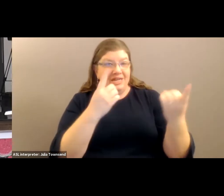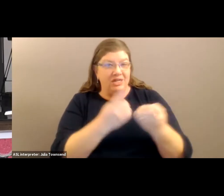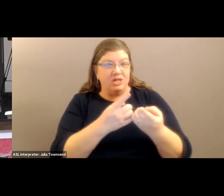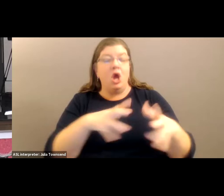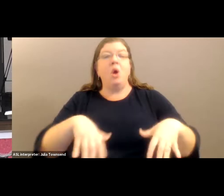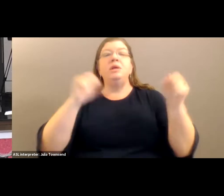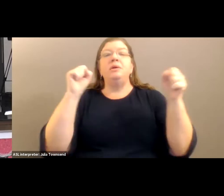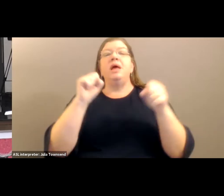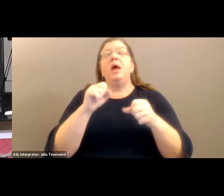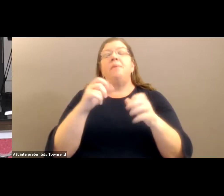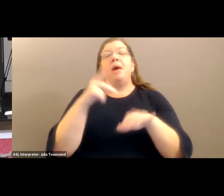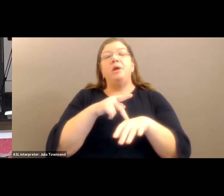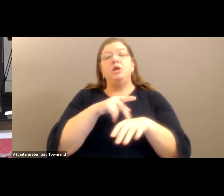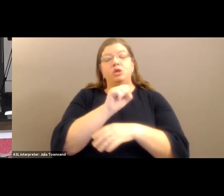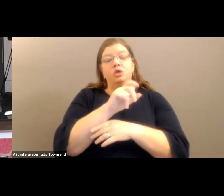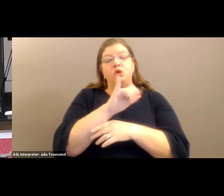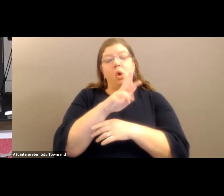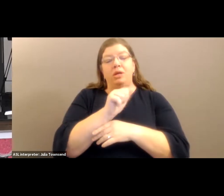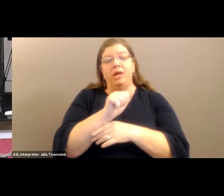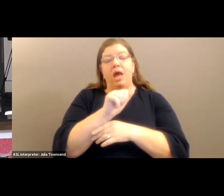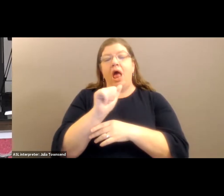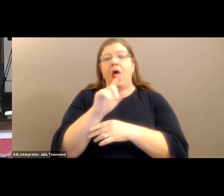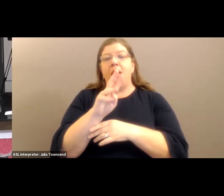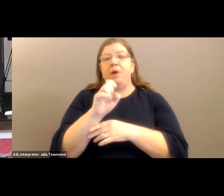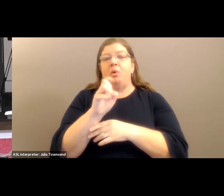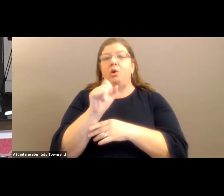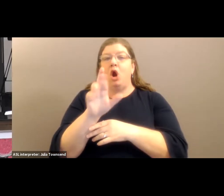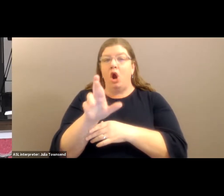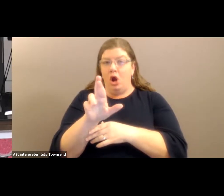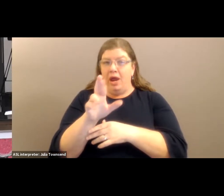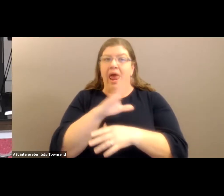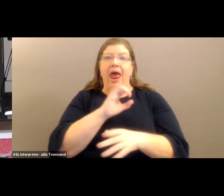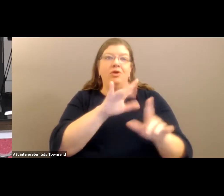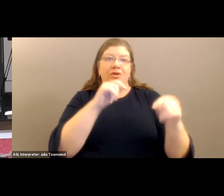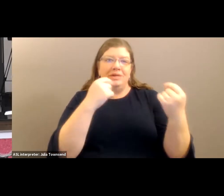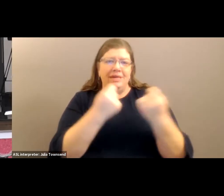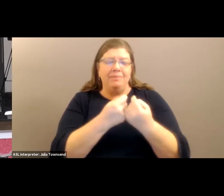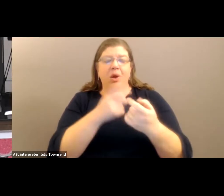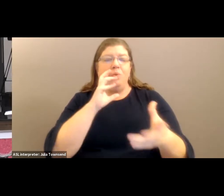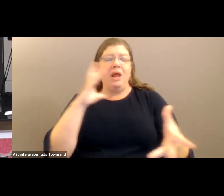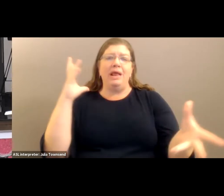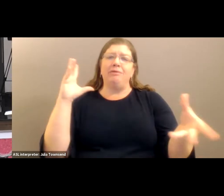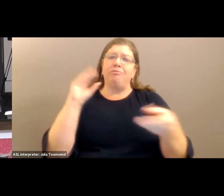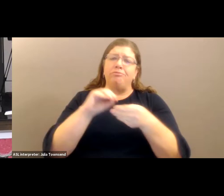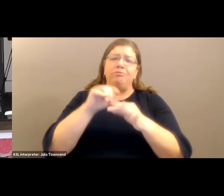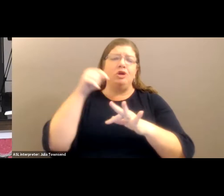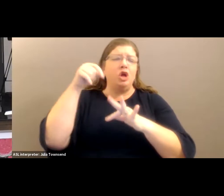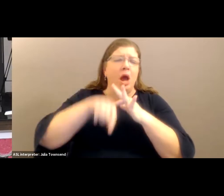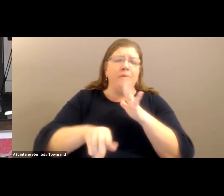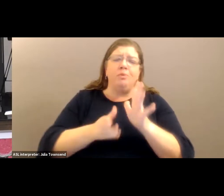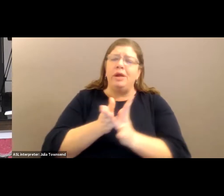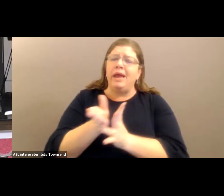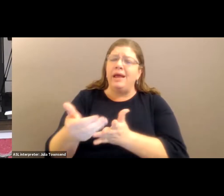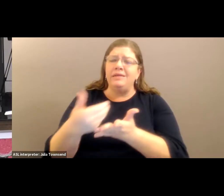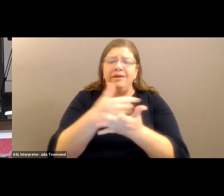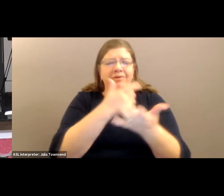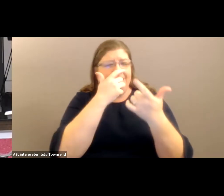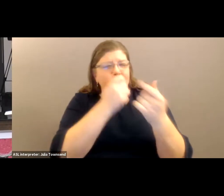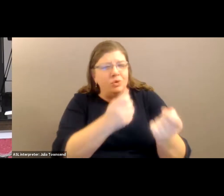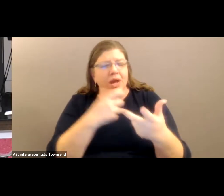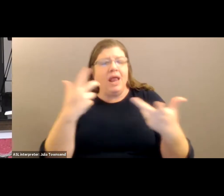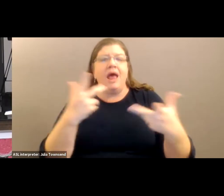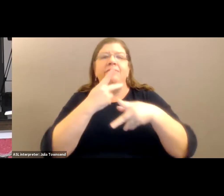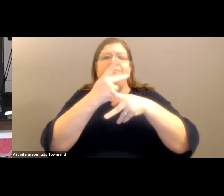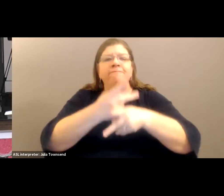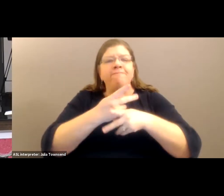Sonia Amaral and her team, and it was so comprehensive and interesting and reflected just a tremendous amount of care for